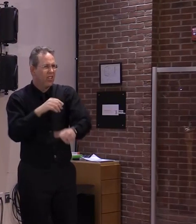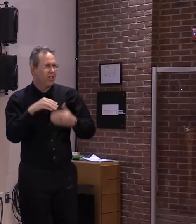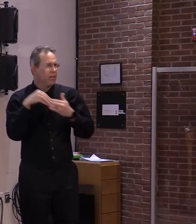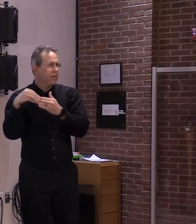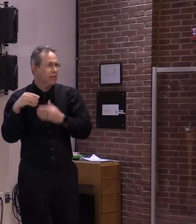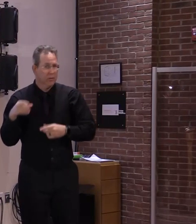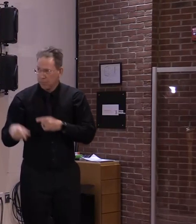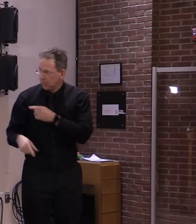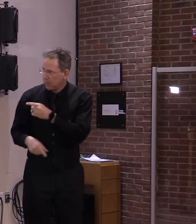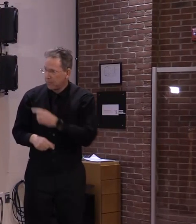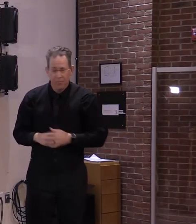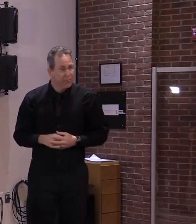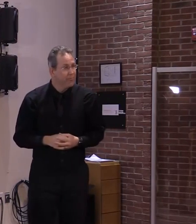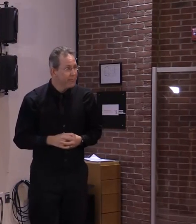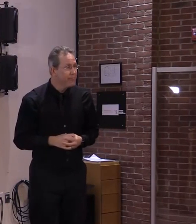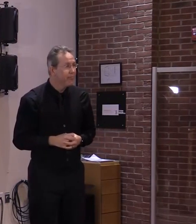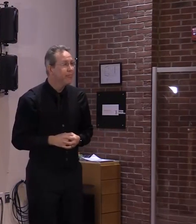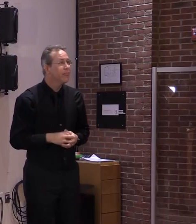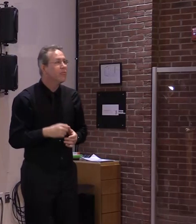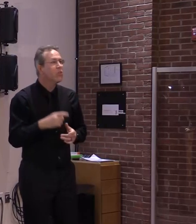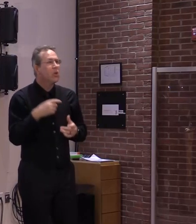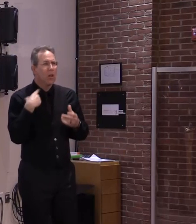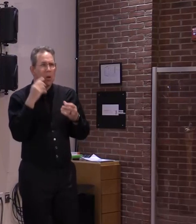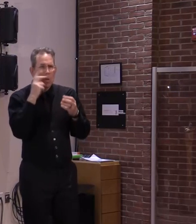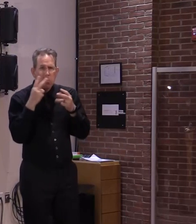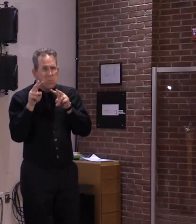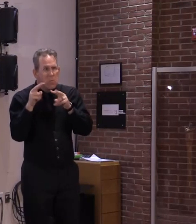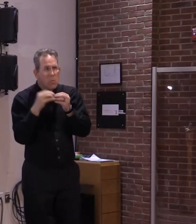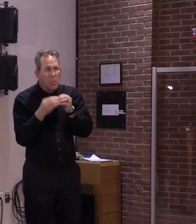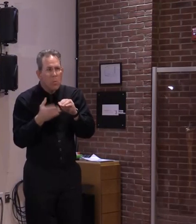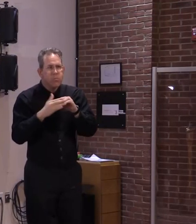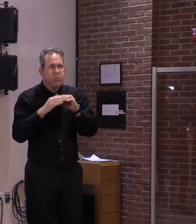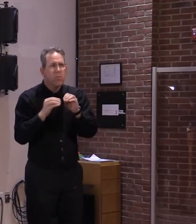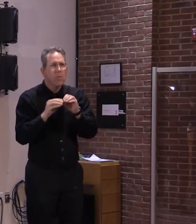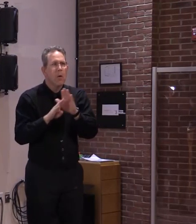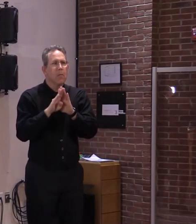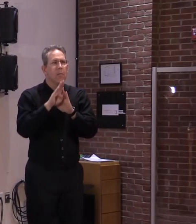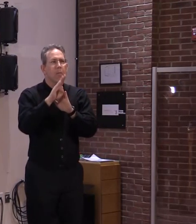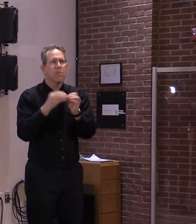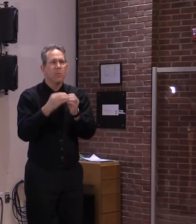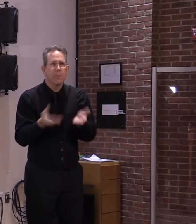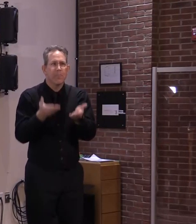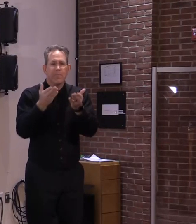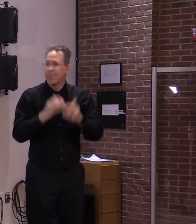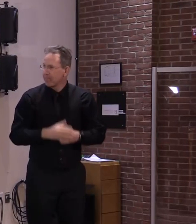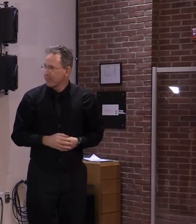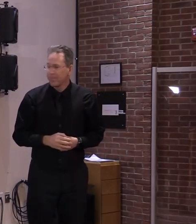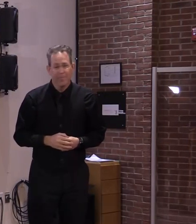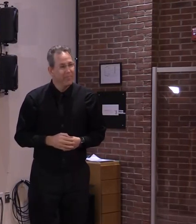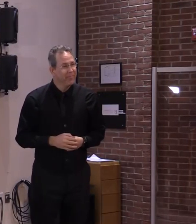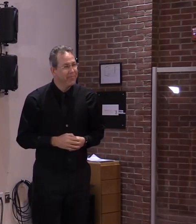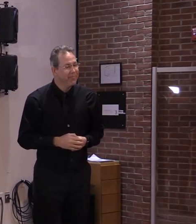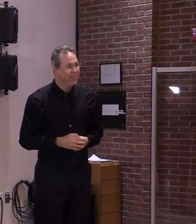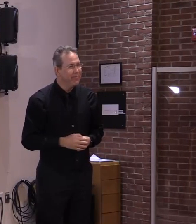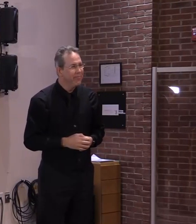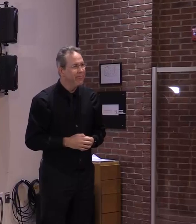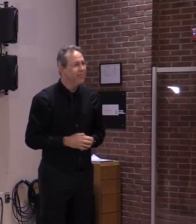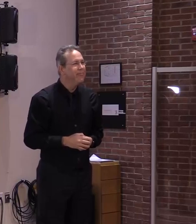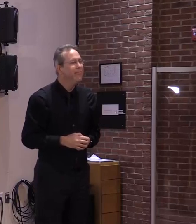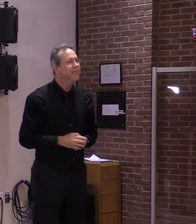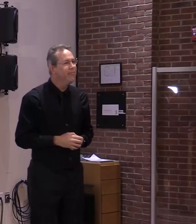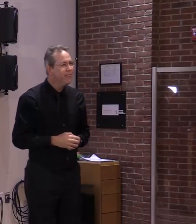each and every day, adding very important protection to our most vulnerable communities. Again, the